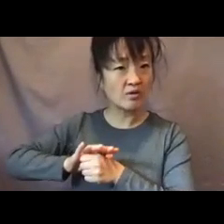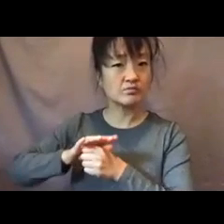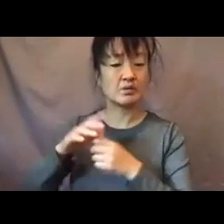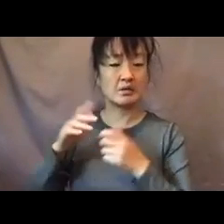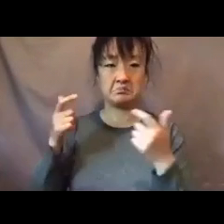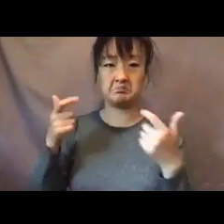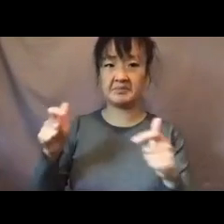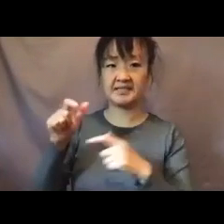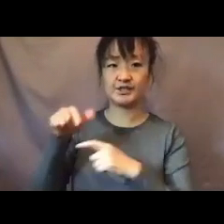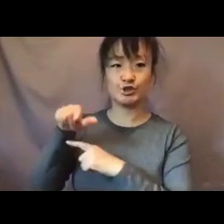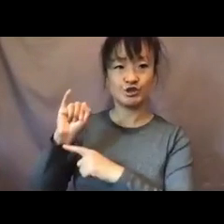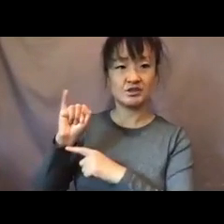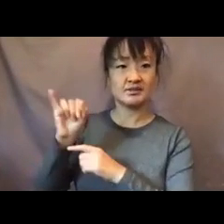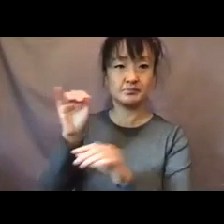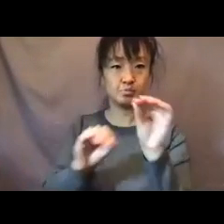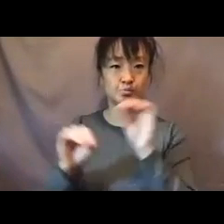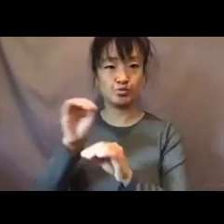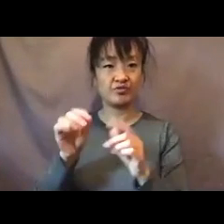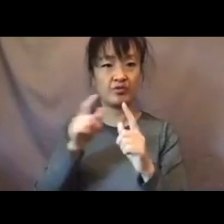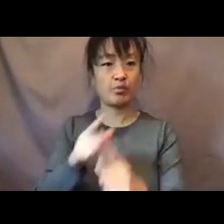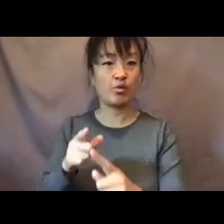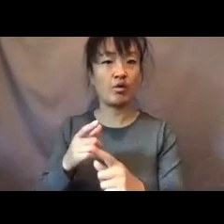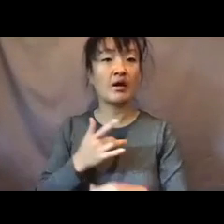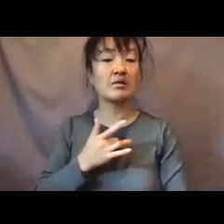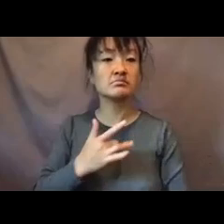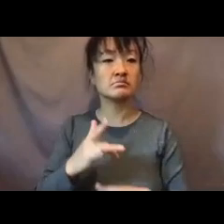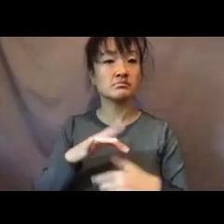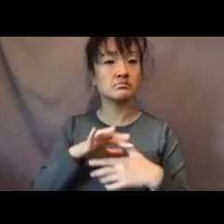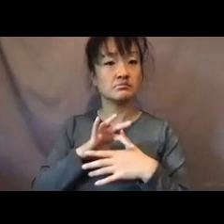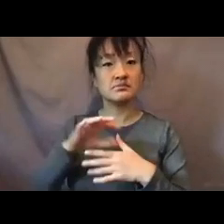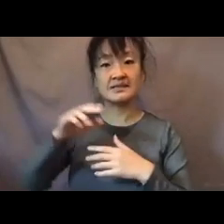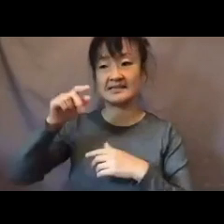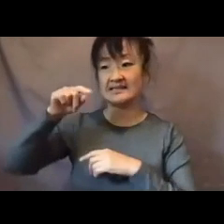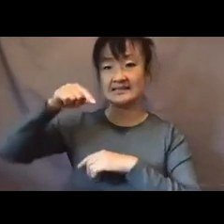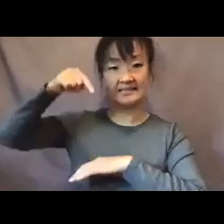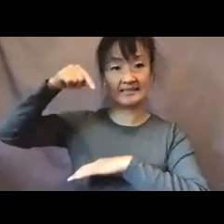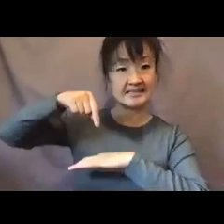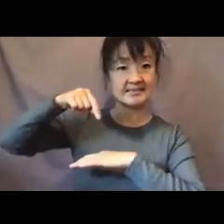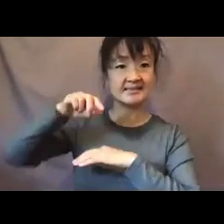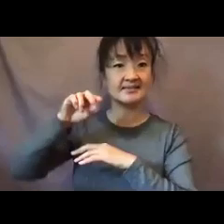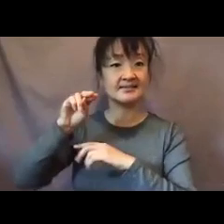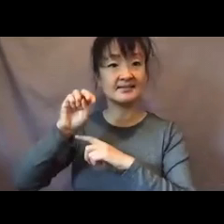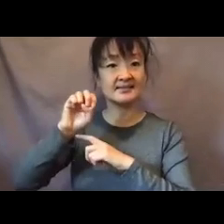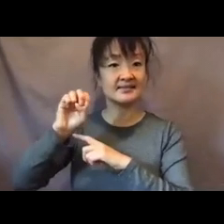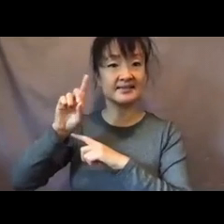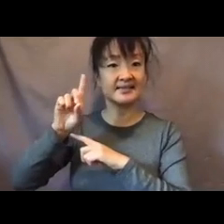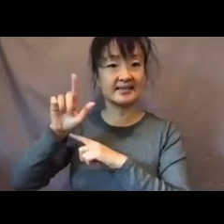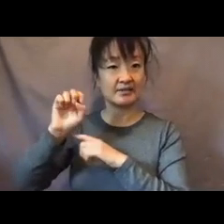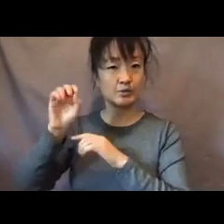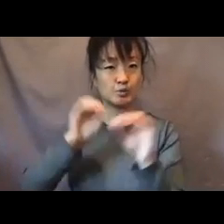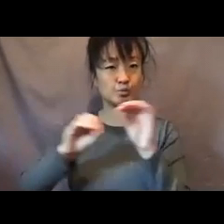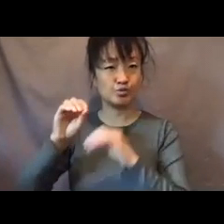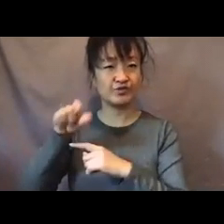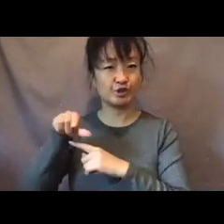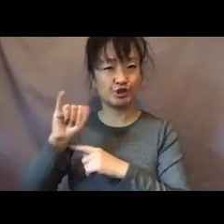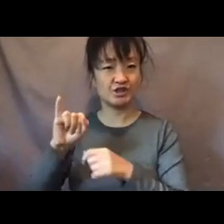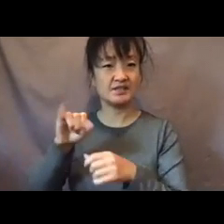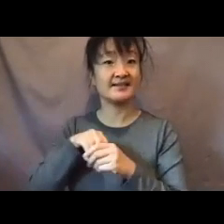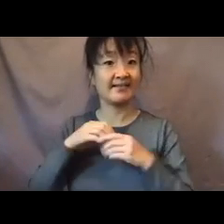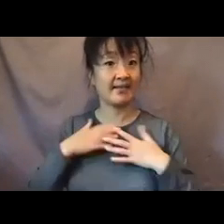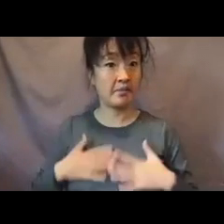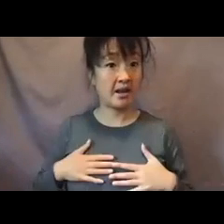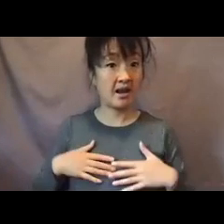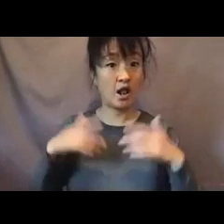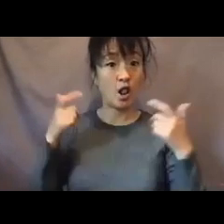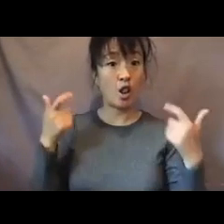point. I mean, there's a lot of times I'm needling this in terms of helping to systemically move chi in the body. But this point, the large intestine